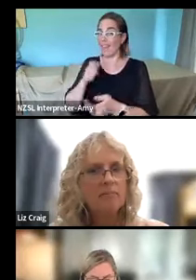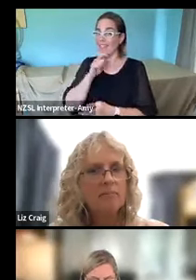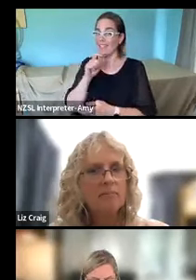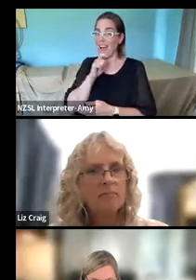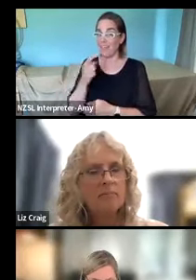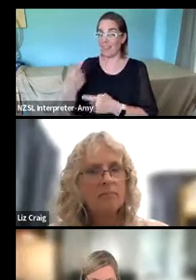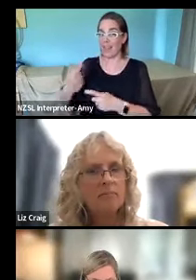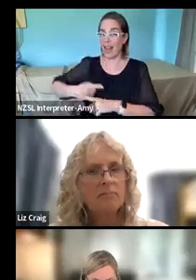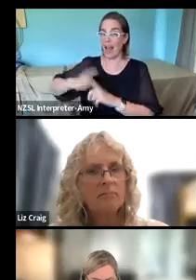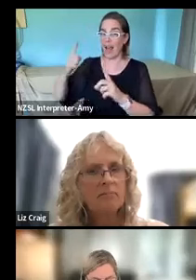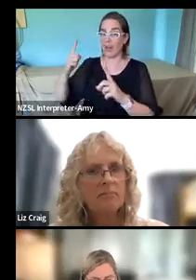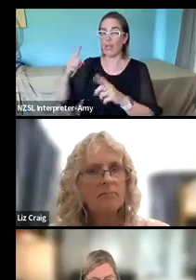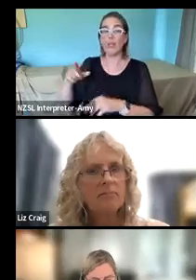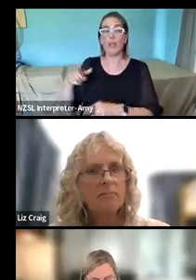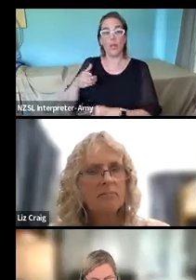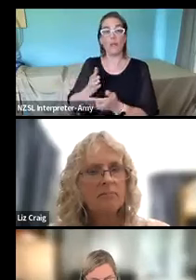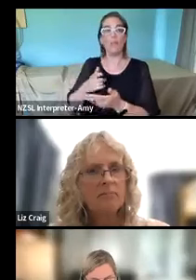we're in an organisation.